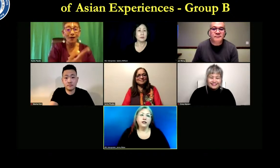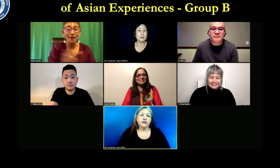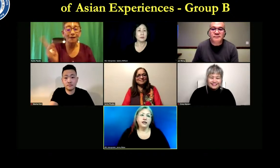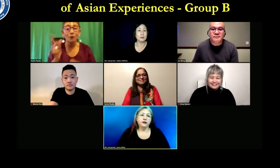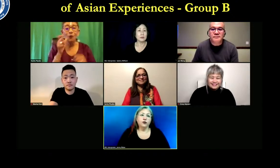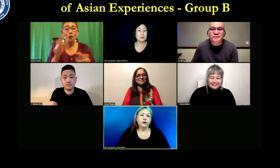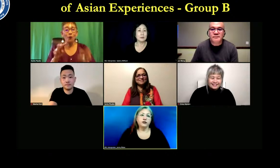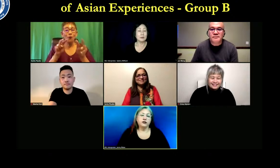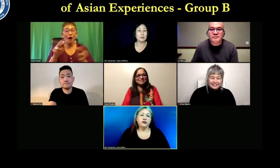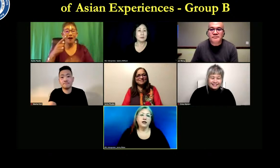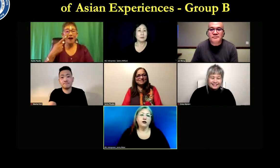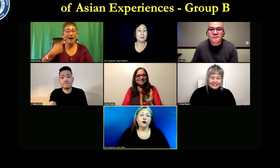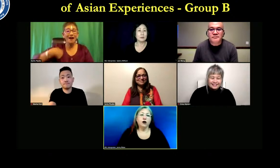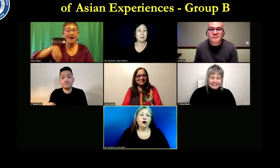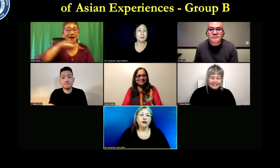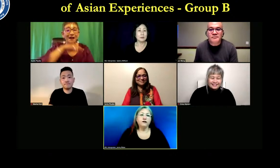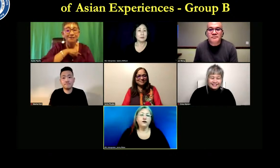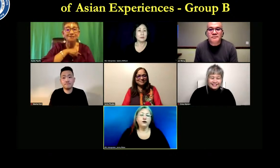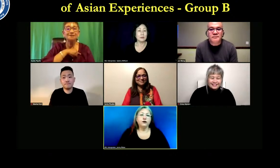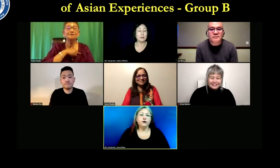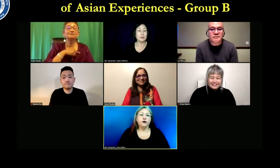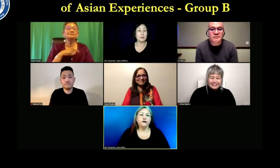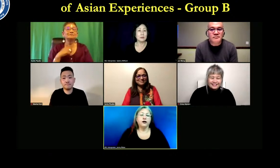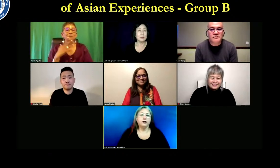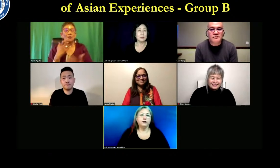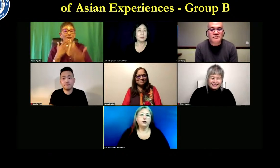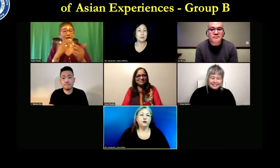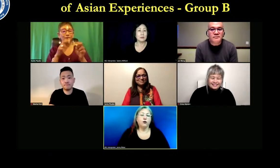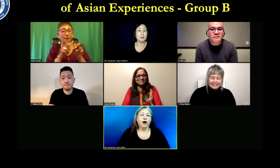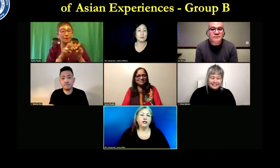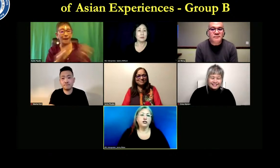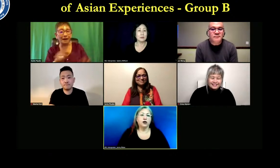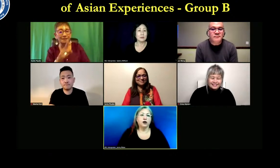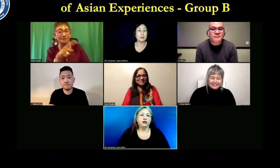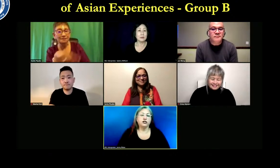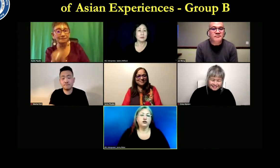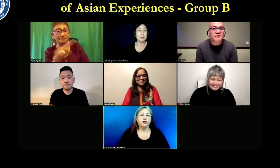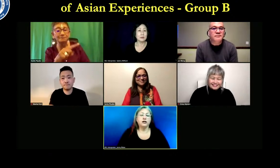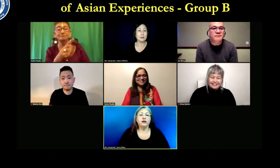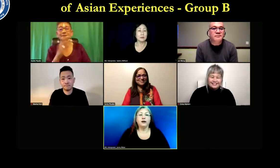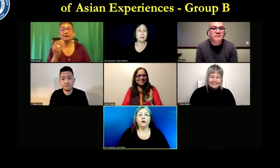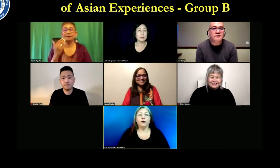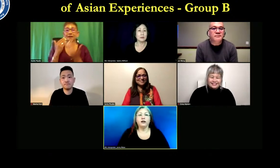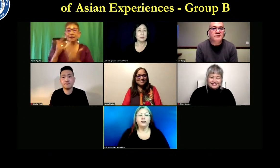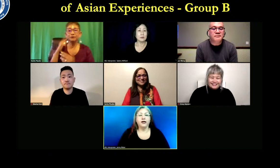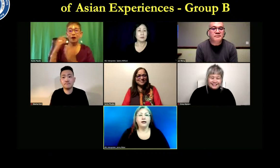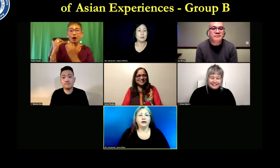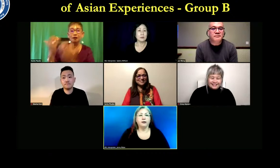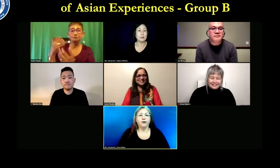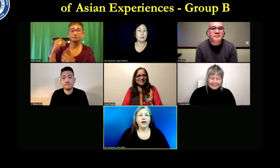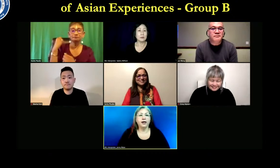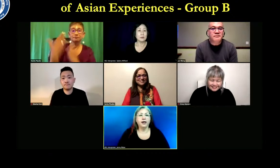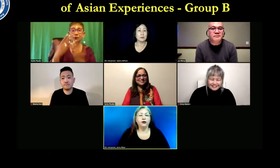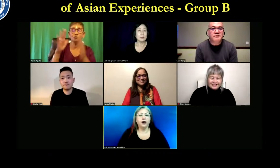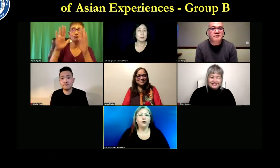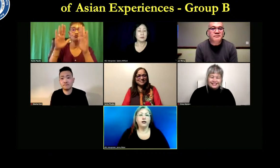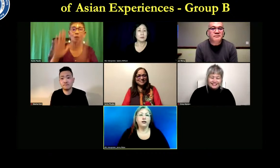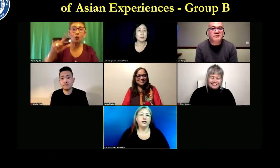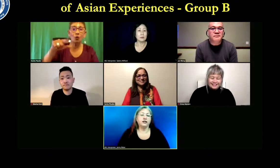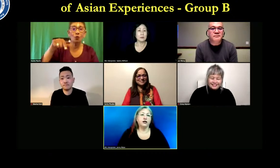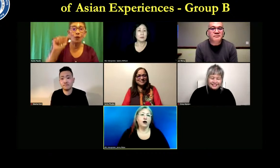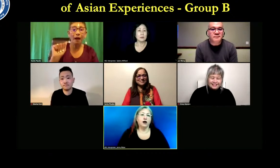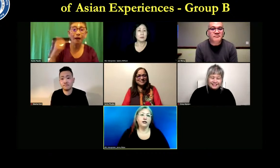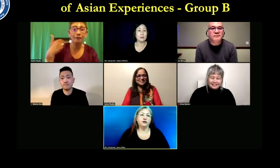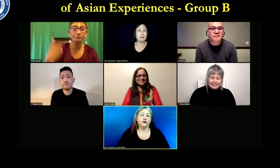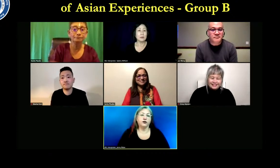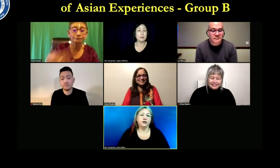I want to take the moment to thank all of you who have come to watch our stream. I want to thank the panel. I want to